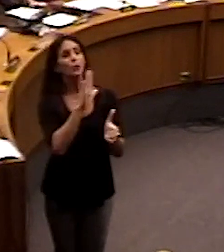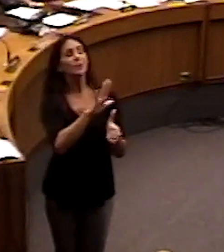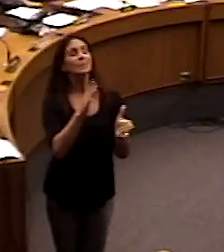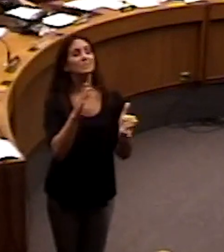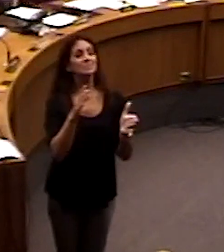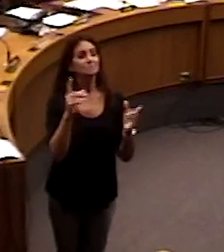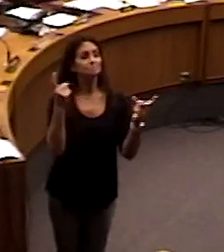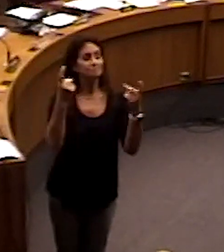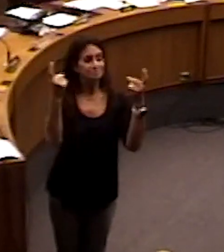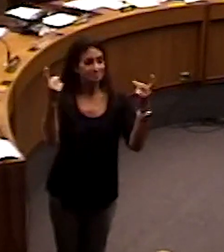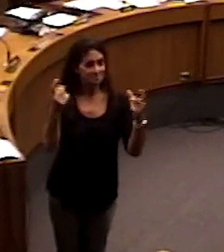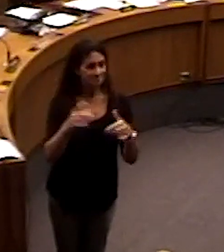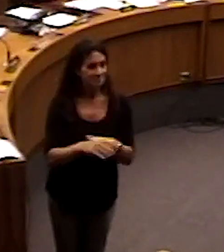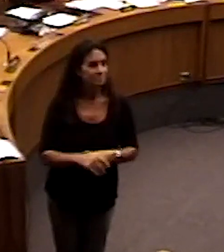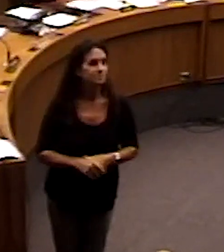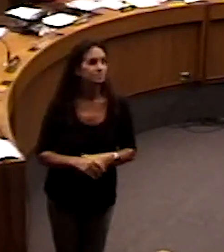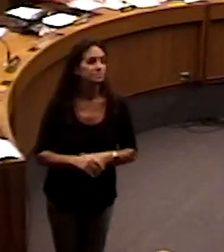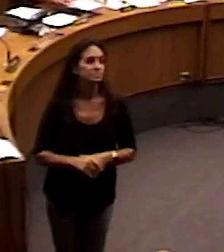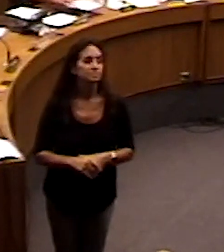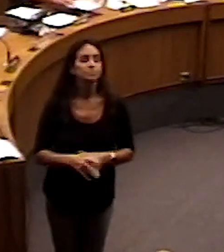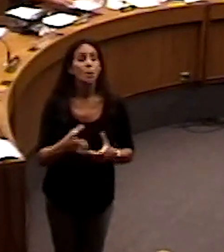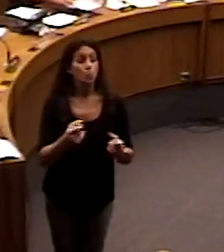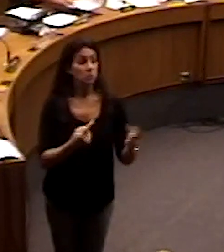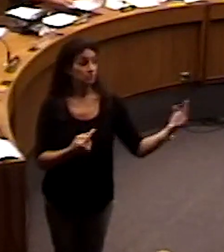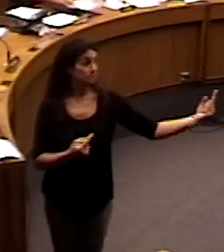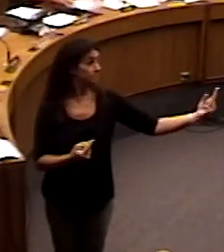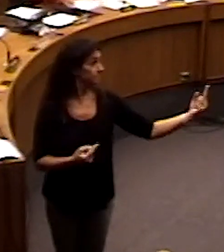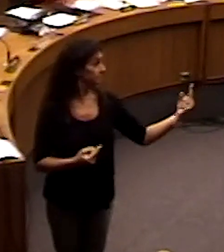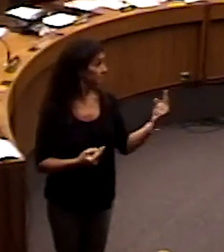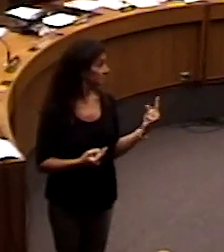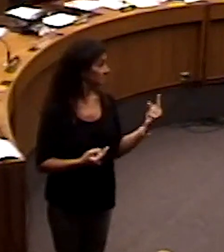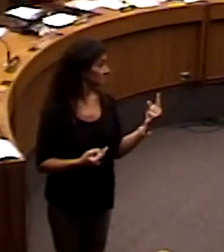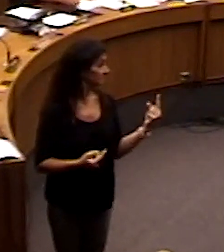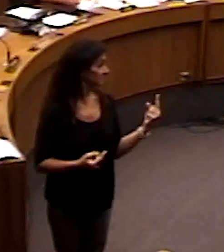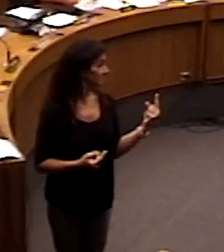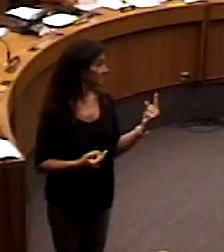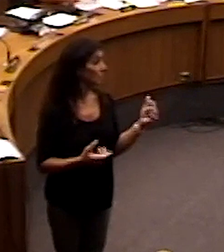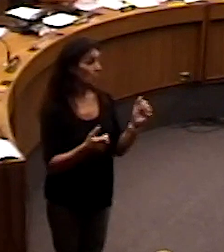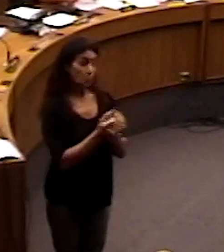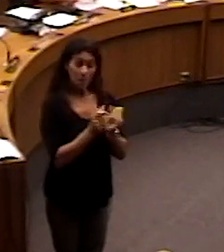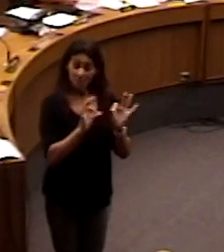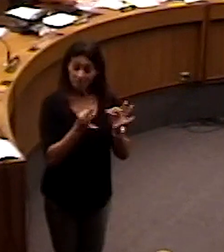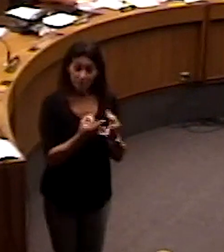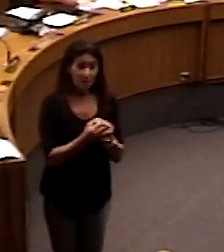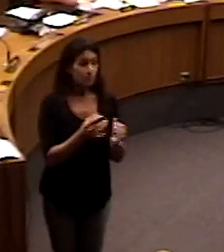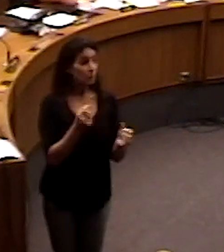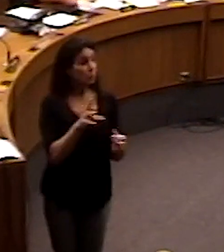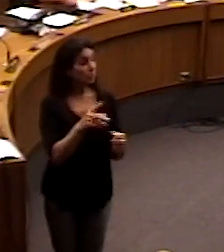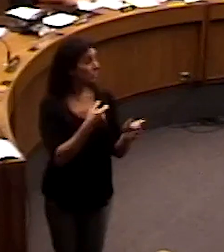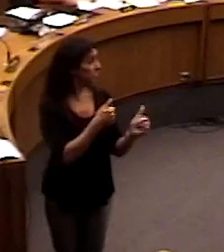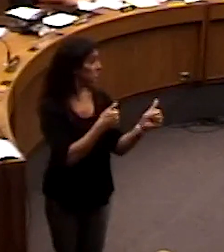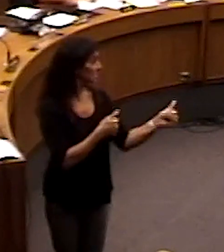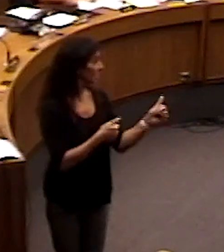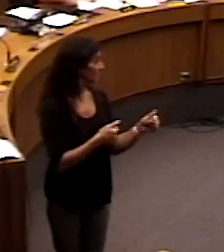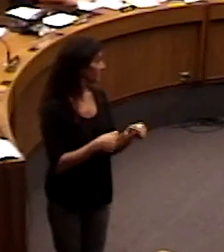Deputy Mayor Cafaro is going to read this. I'd like you to come forward. You can come forward with your family if you want, or you just yourself. I think you're a star. You can